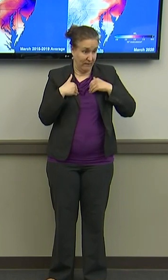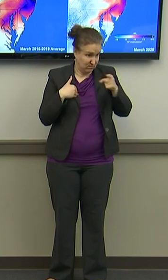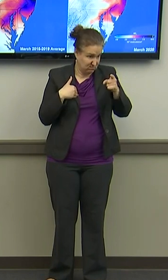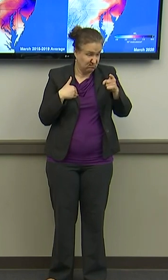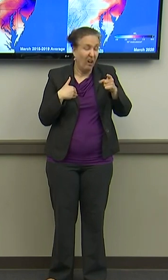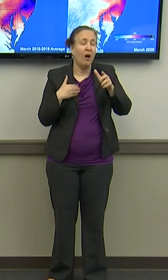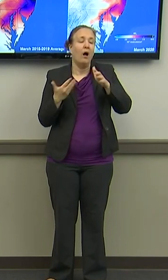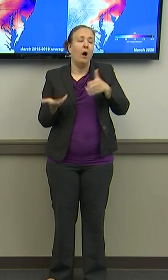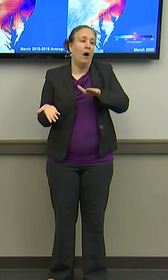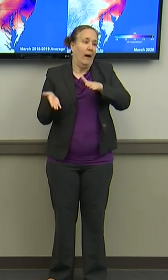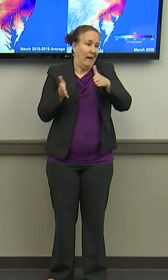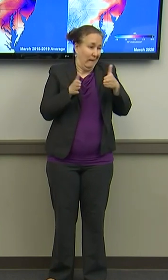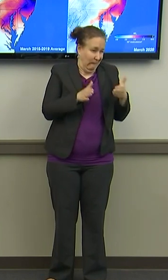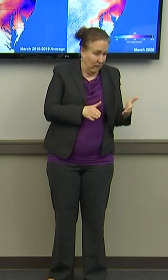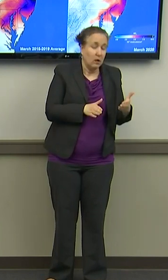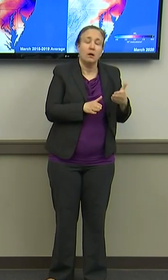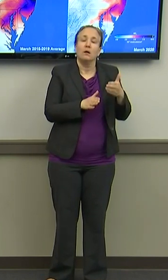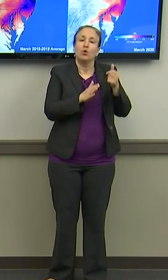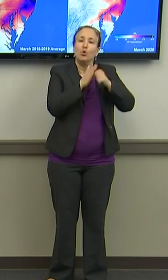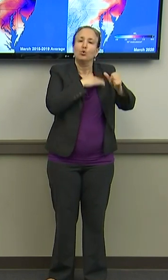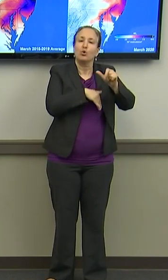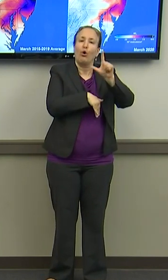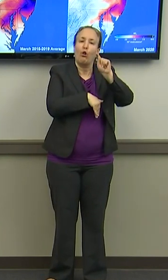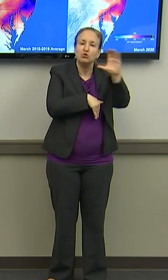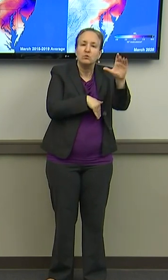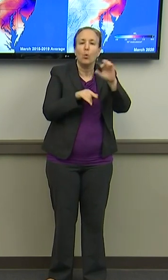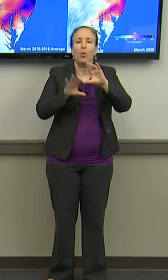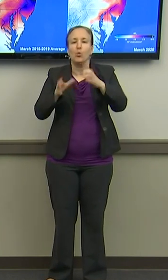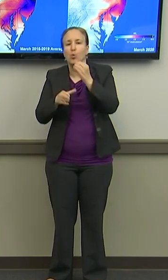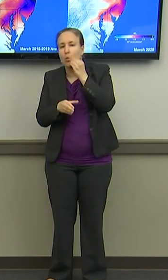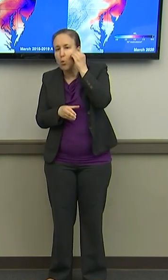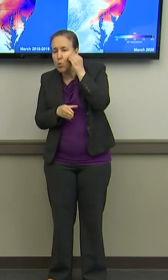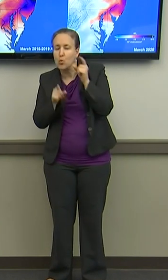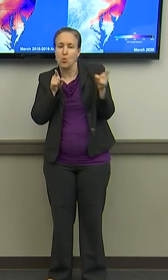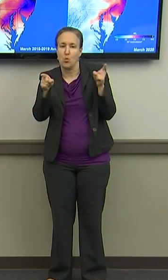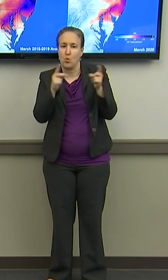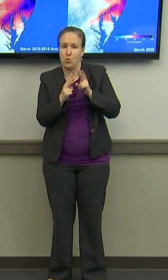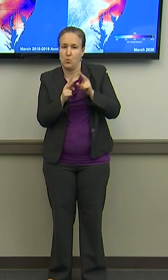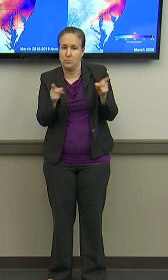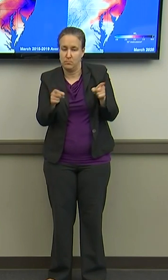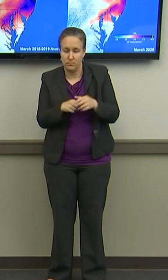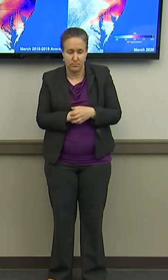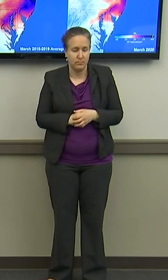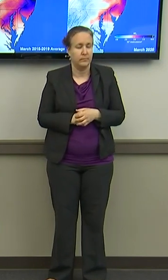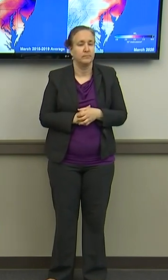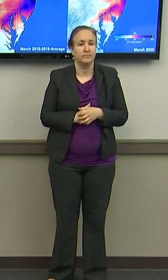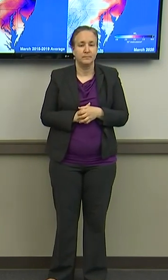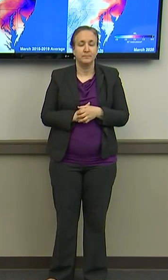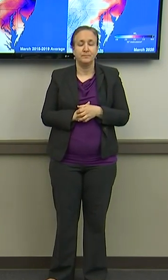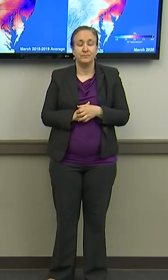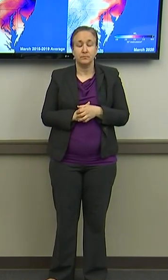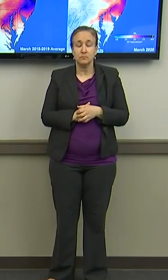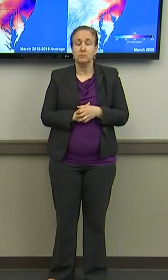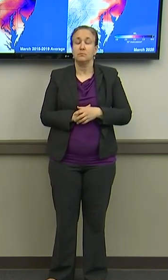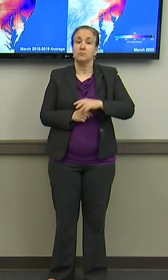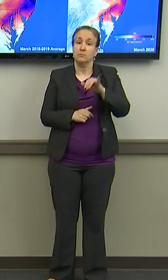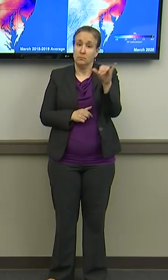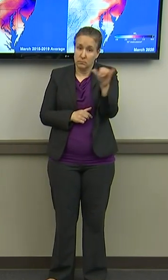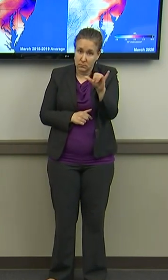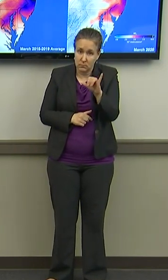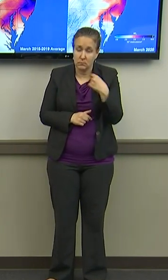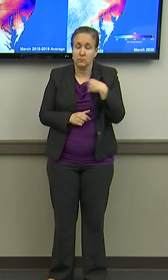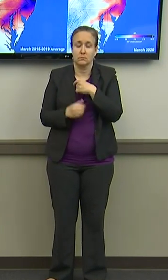passed away and were long-term care or congregate care facility residents. In addition, we